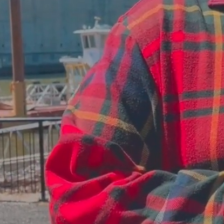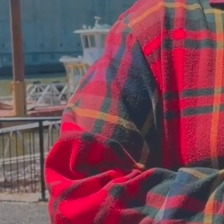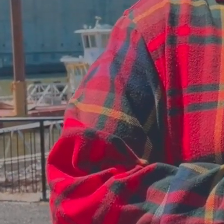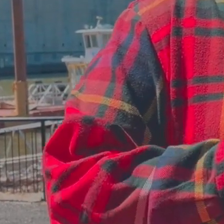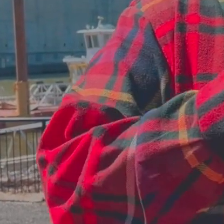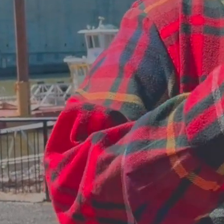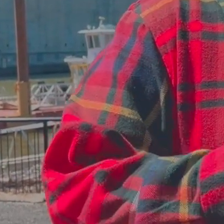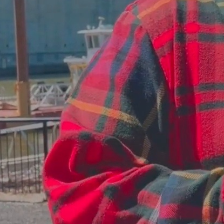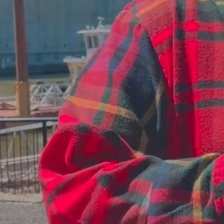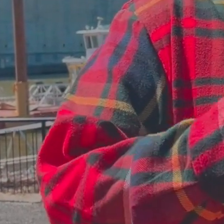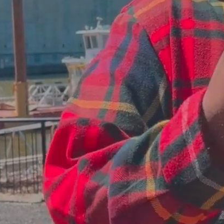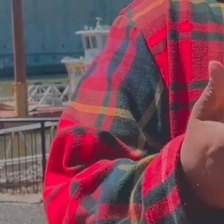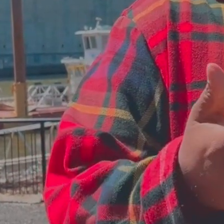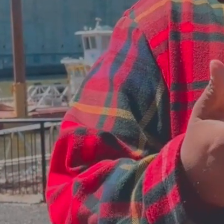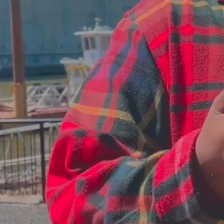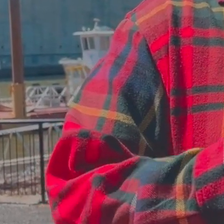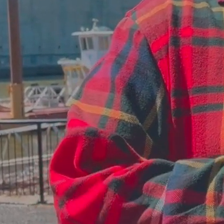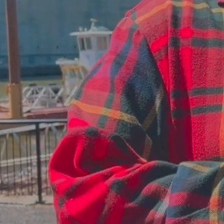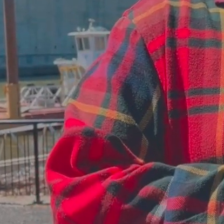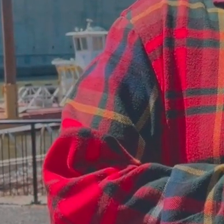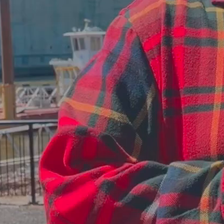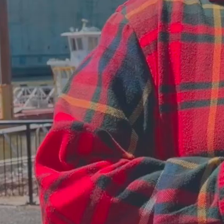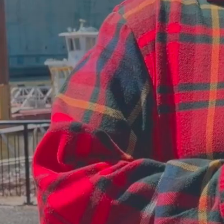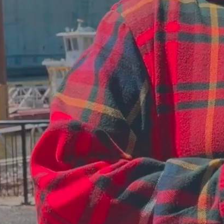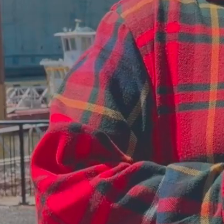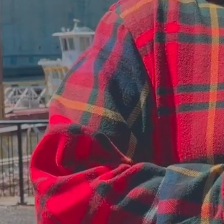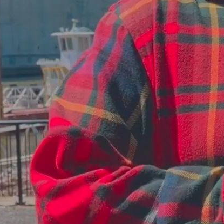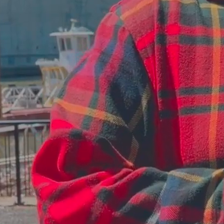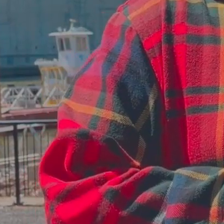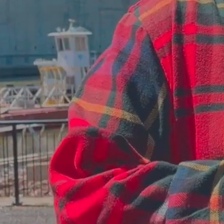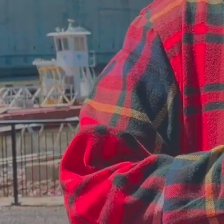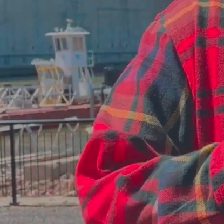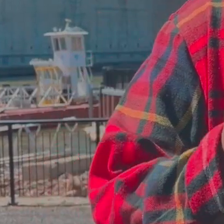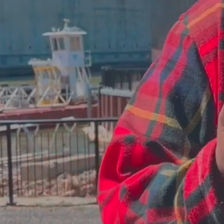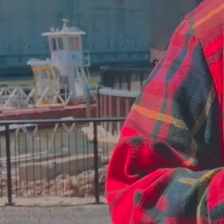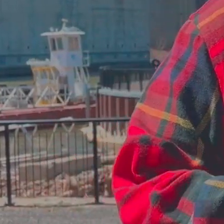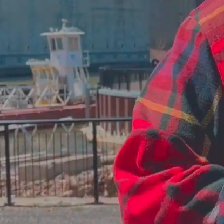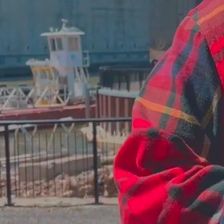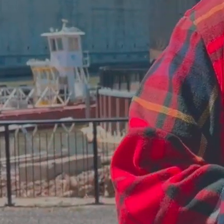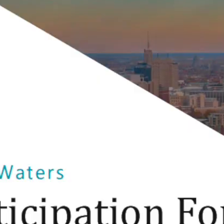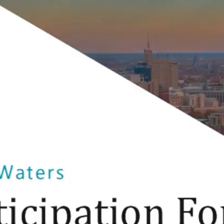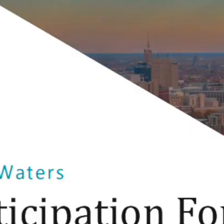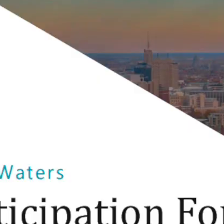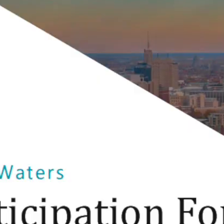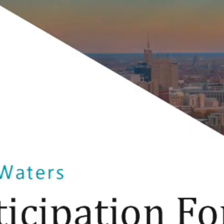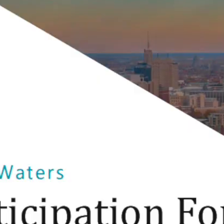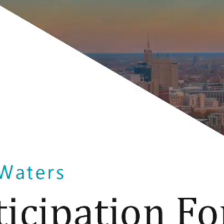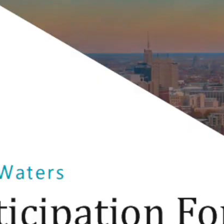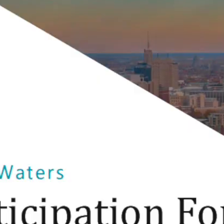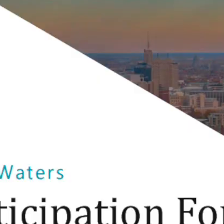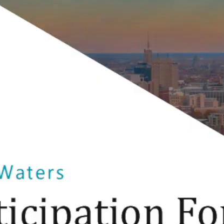team. The video that you have selected is a recording of a presentation that was presented by one of my colleagues.